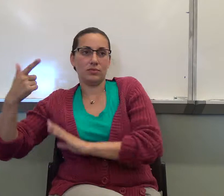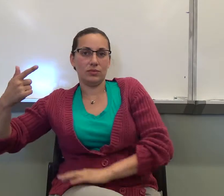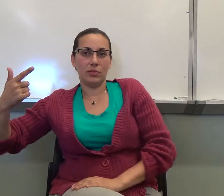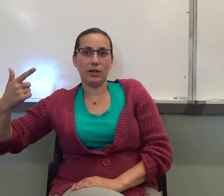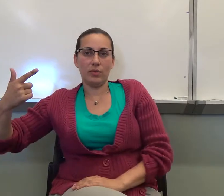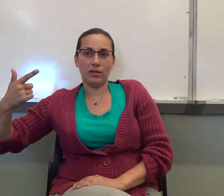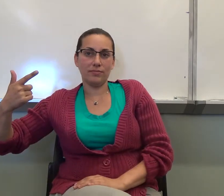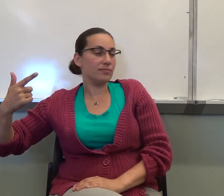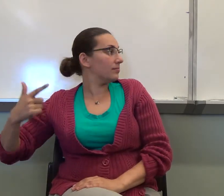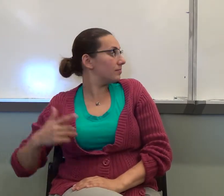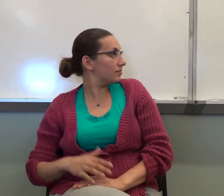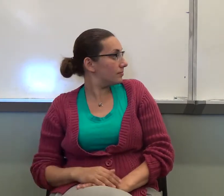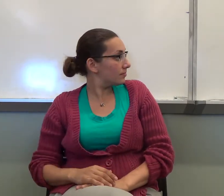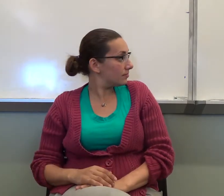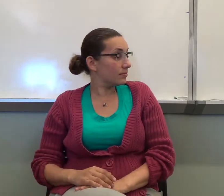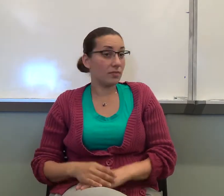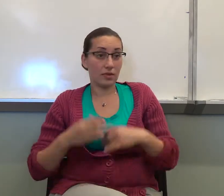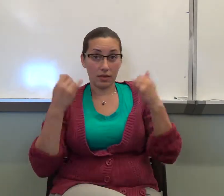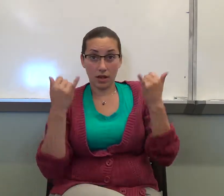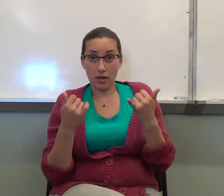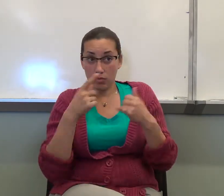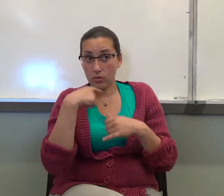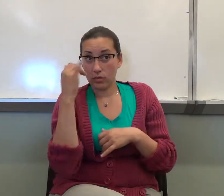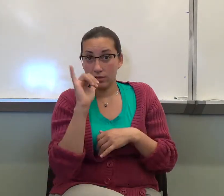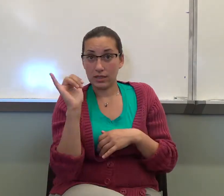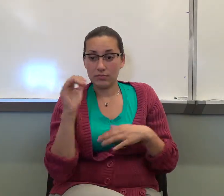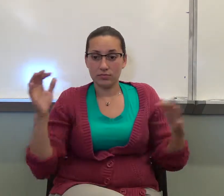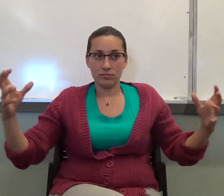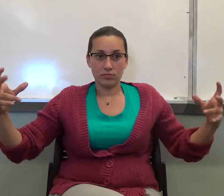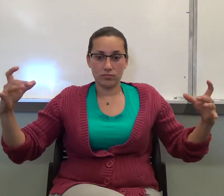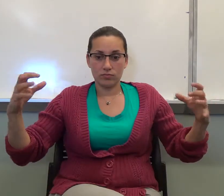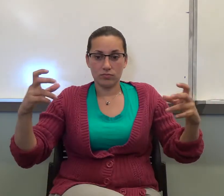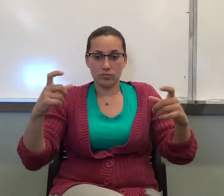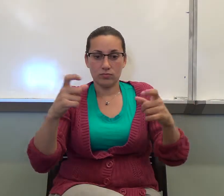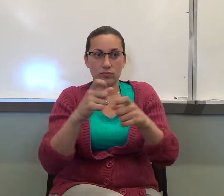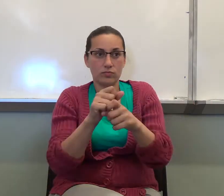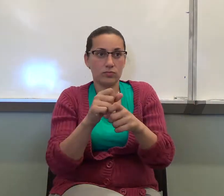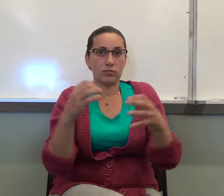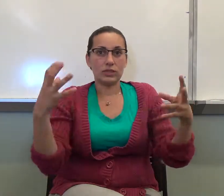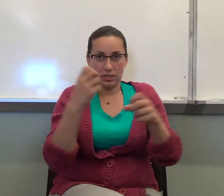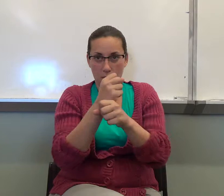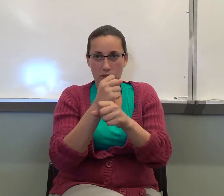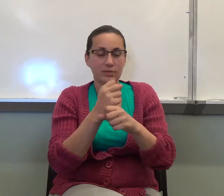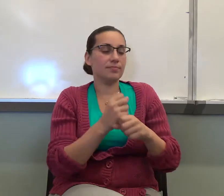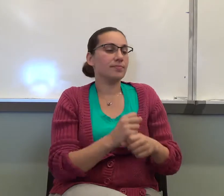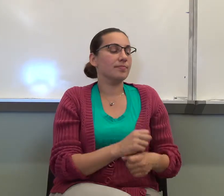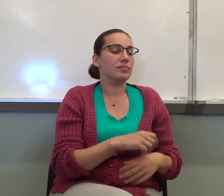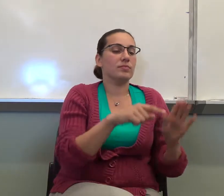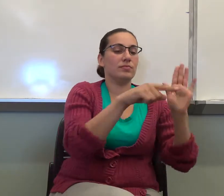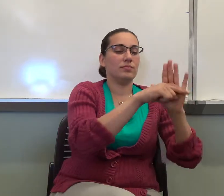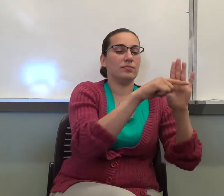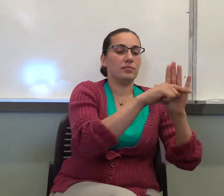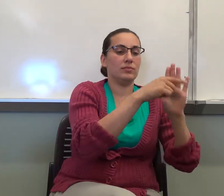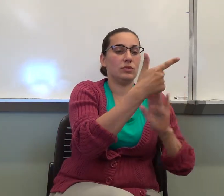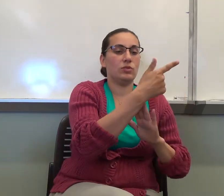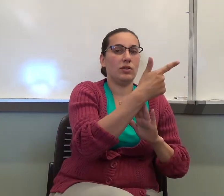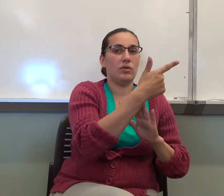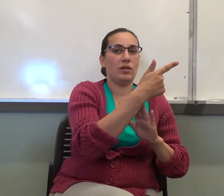All right, so now what does it look like? Let's put it together. It looks like minus 21, we've still got that minus 6y. There's the